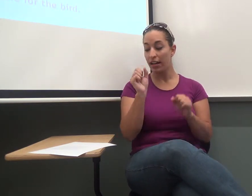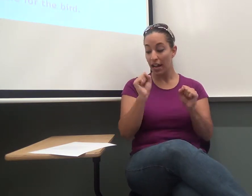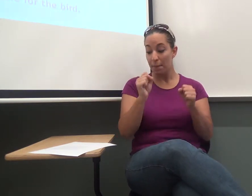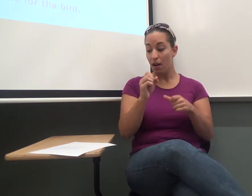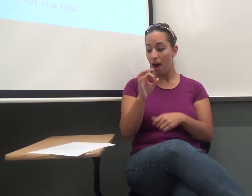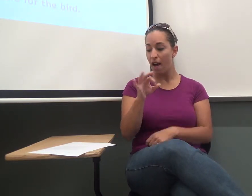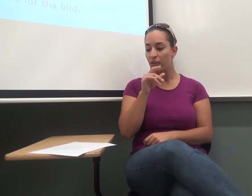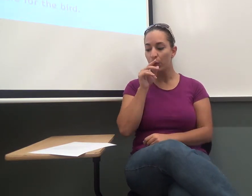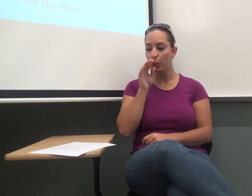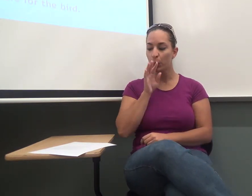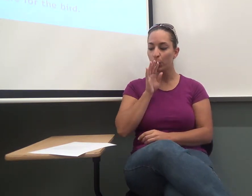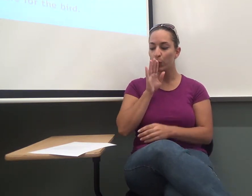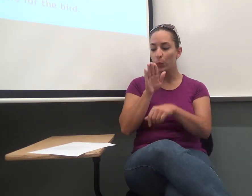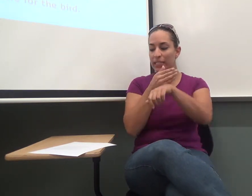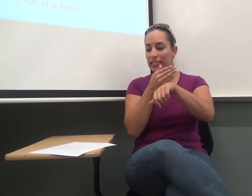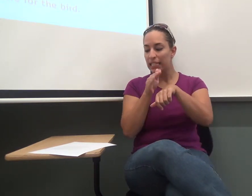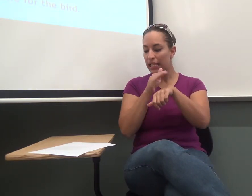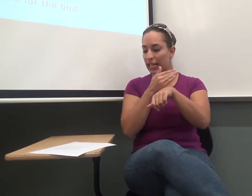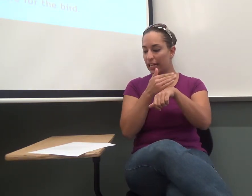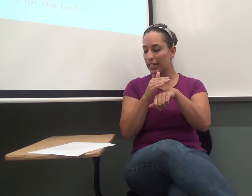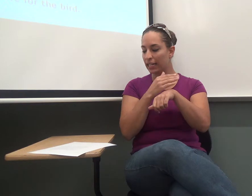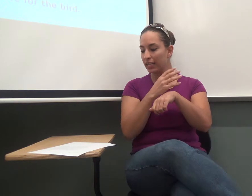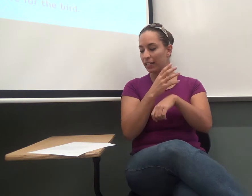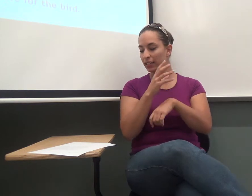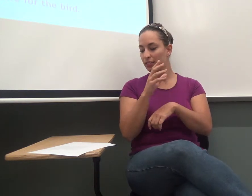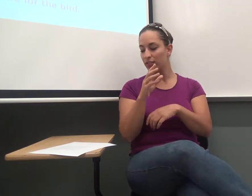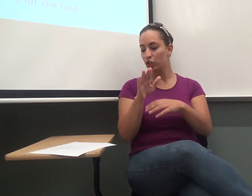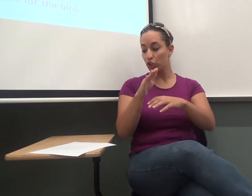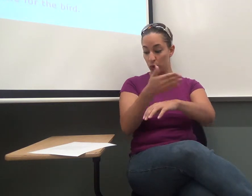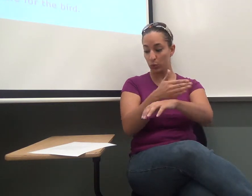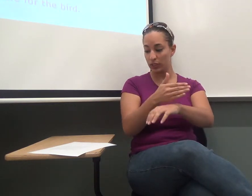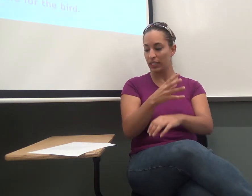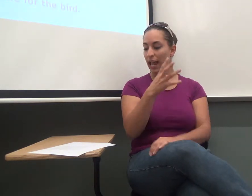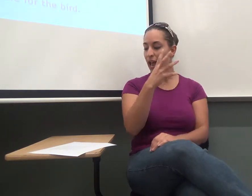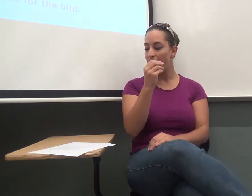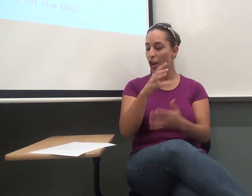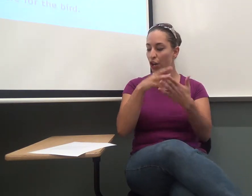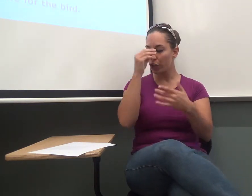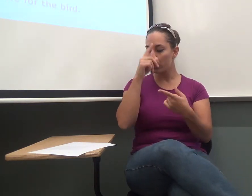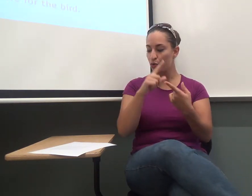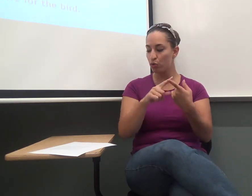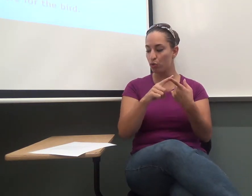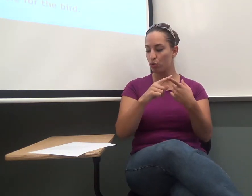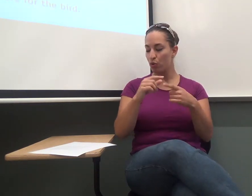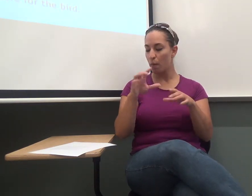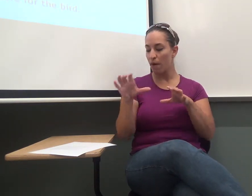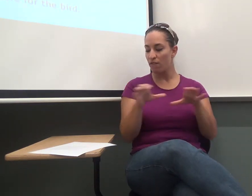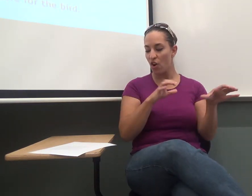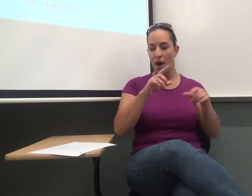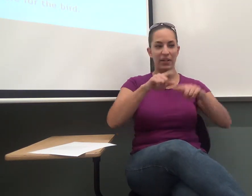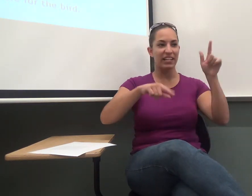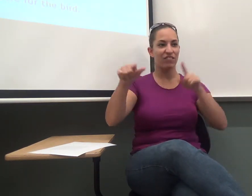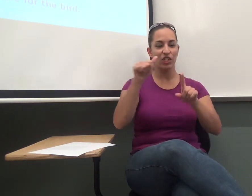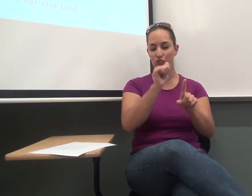Mimicry? They are mimicry. What's it mean to mimic someone? To